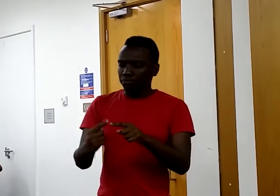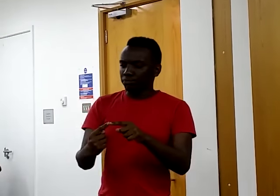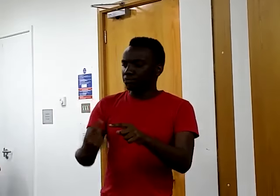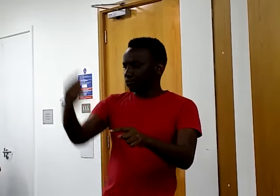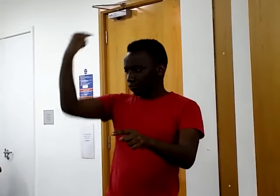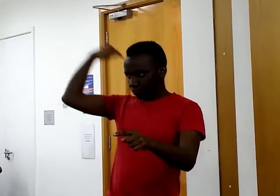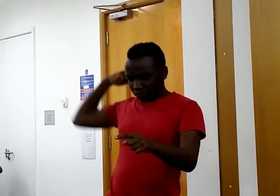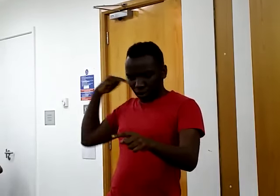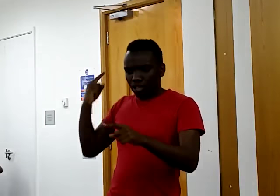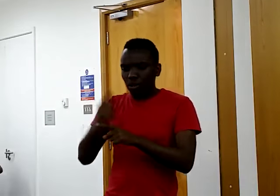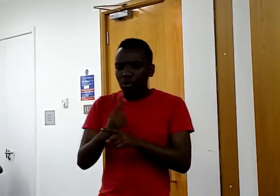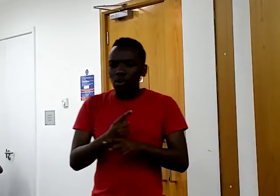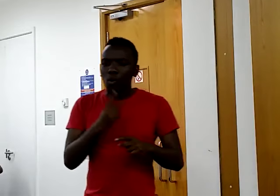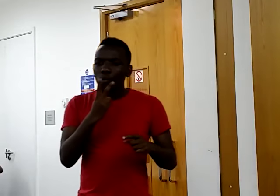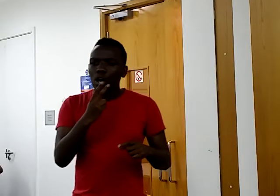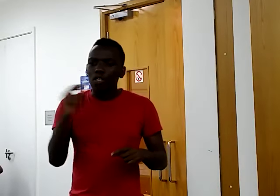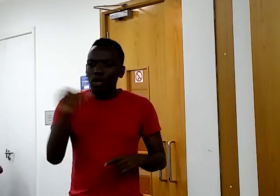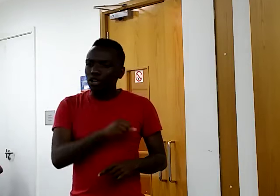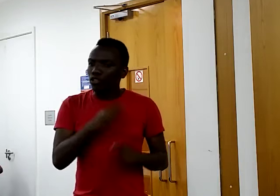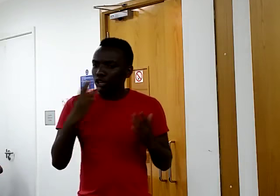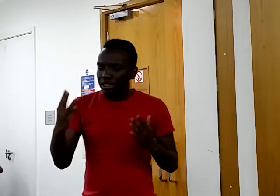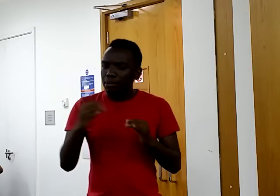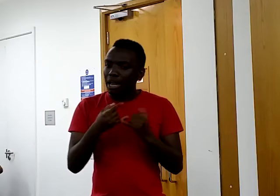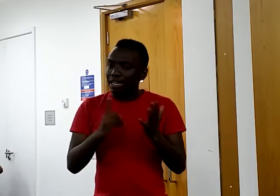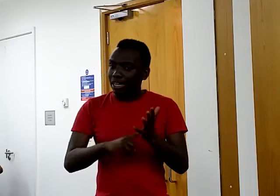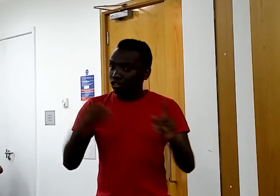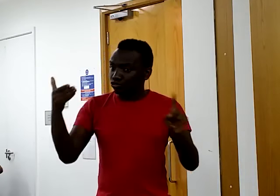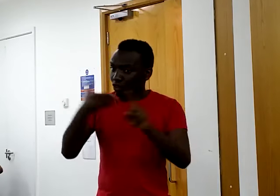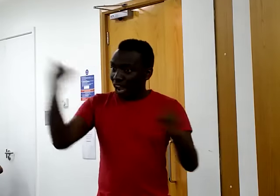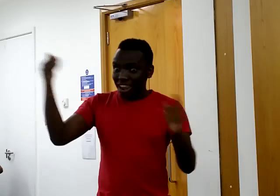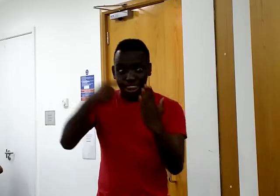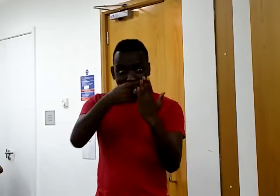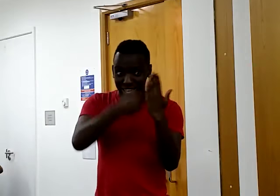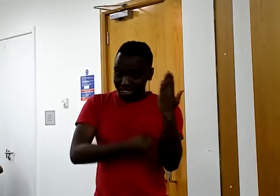I'd just like to respond to the issues about deaf education that was mentioned previously.